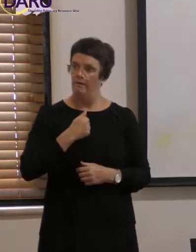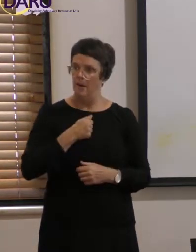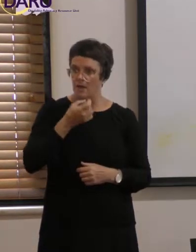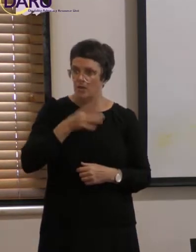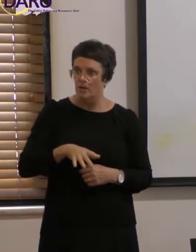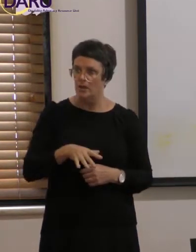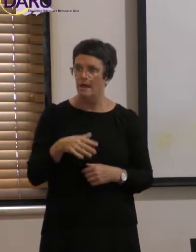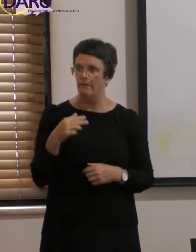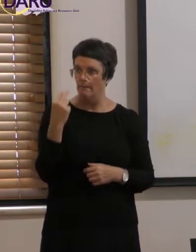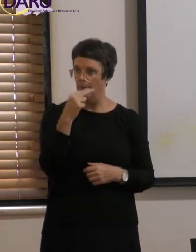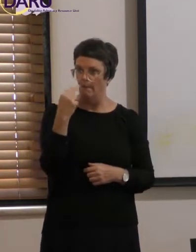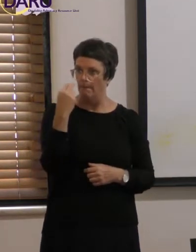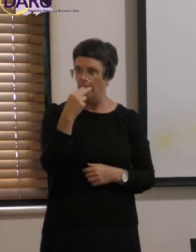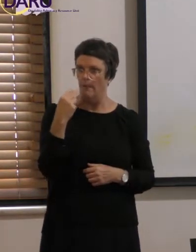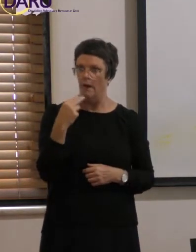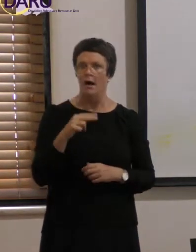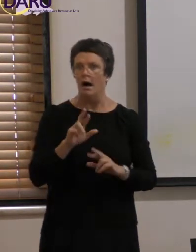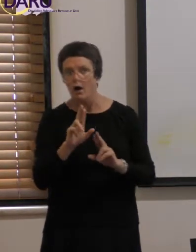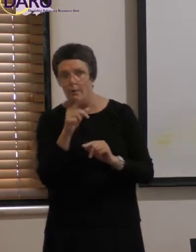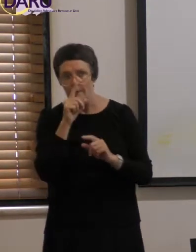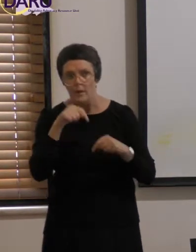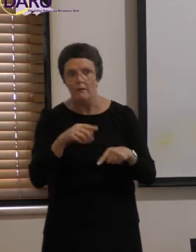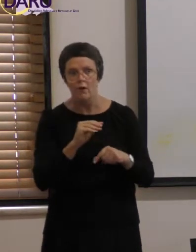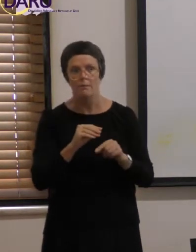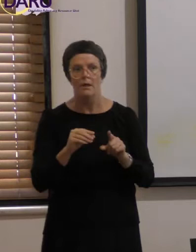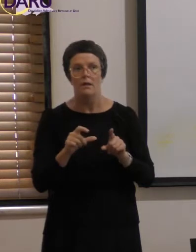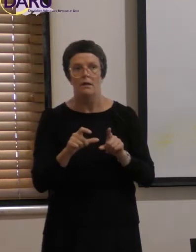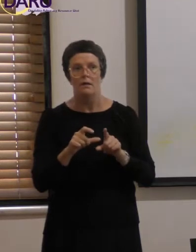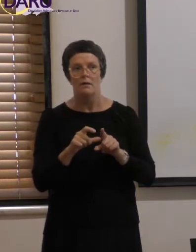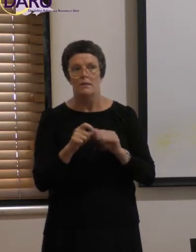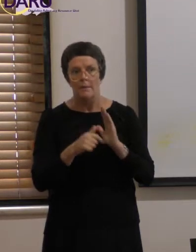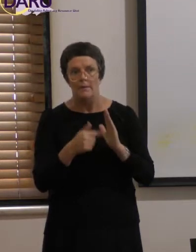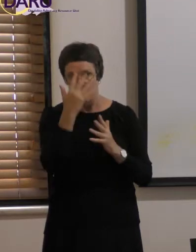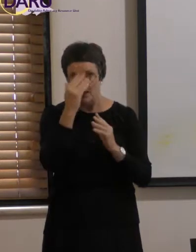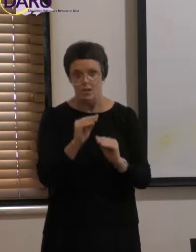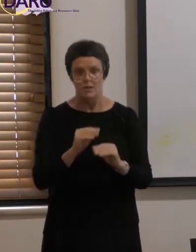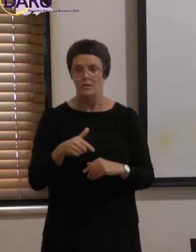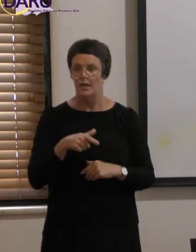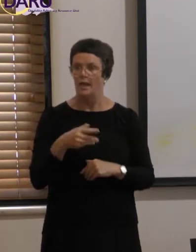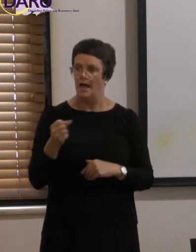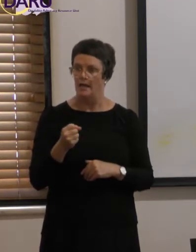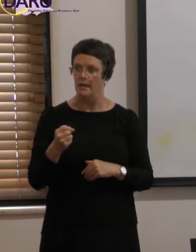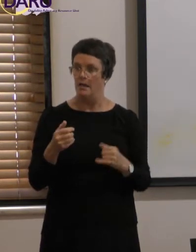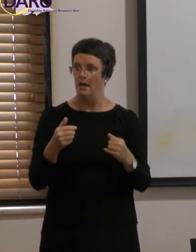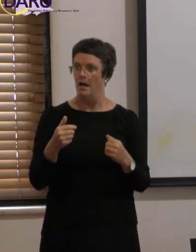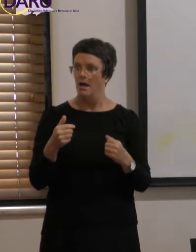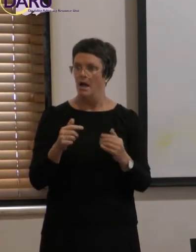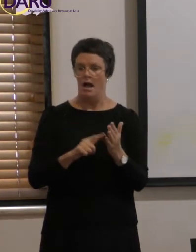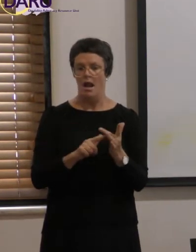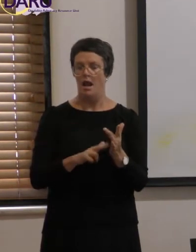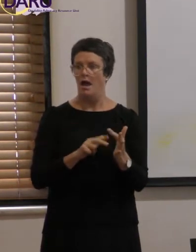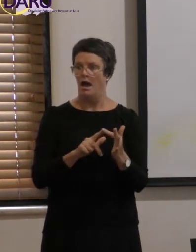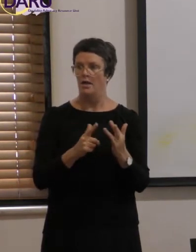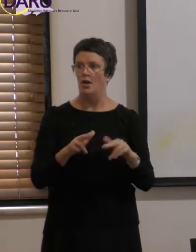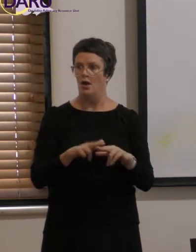Hope there's people here from the Education Department today. Line of sight support every minute of the day. I think he